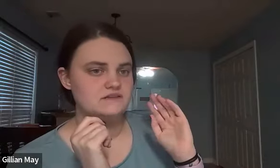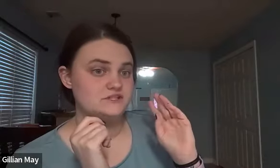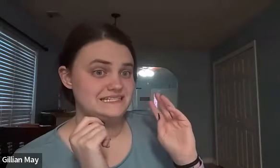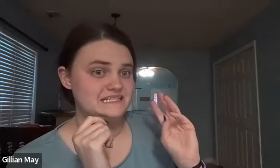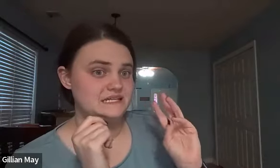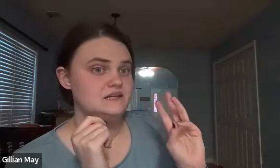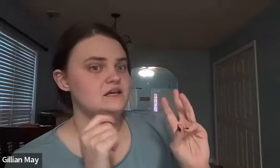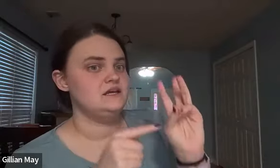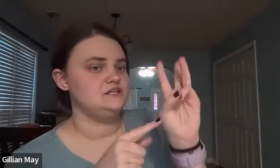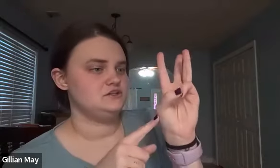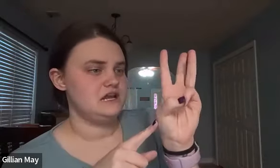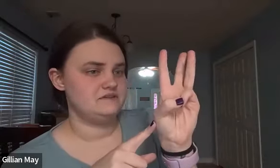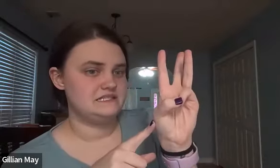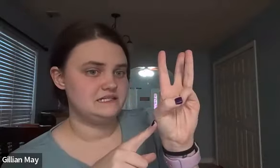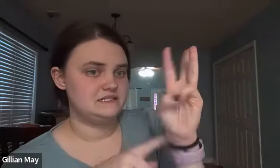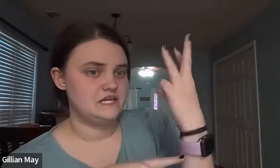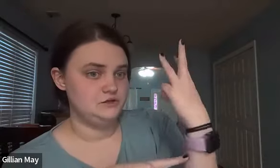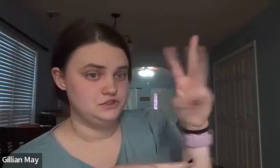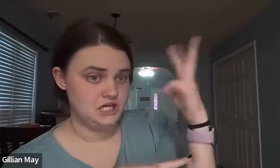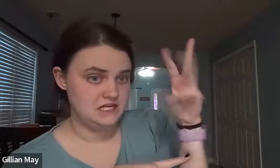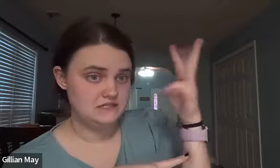for 16 is you're going to have a 6 and you shake it.